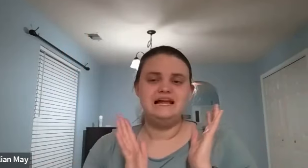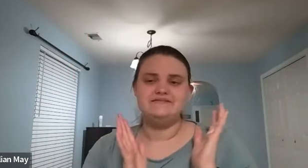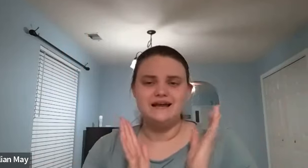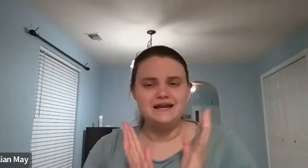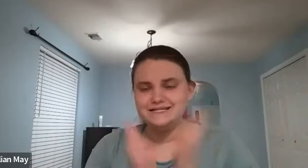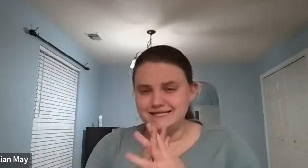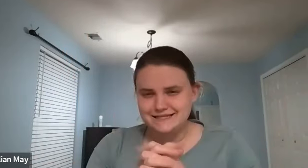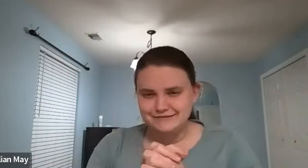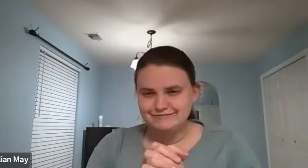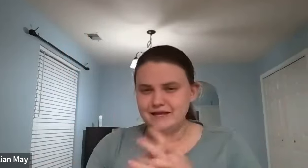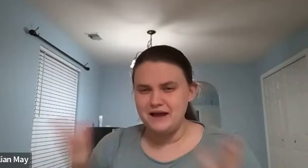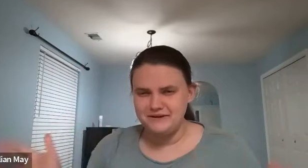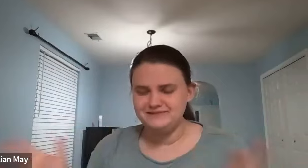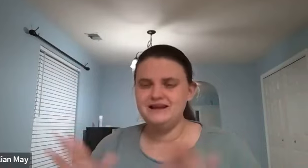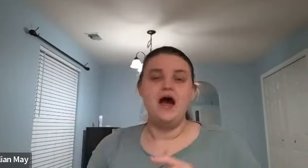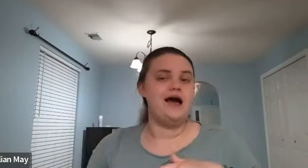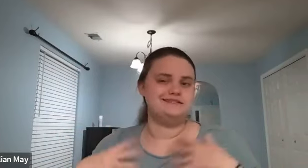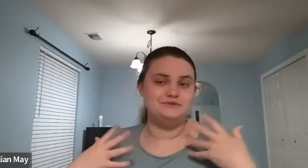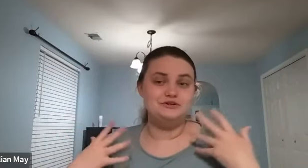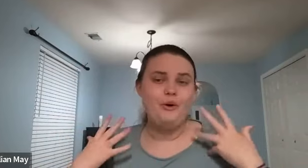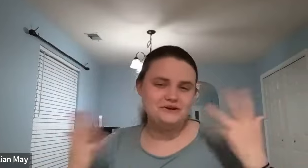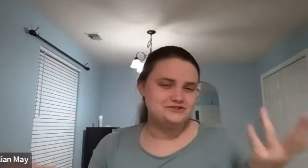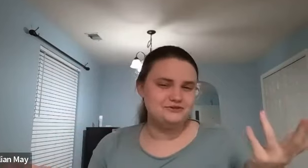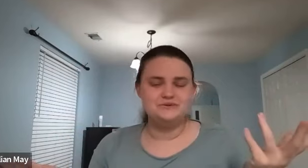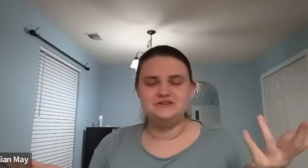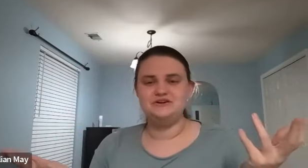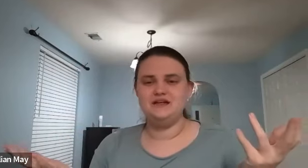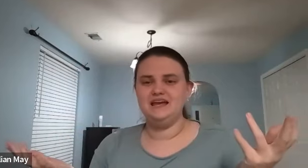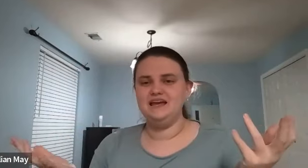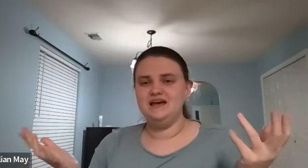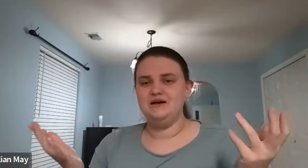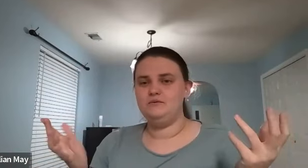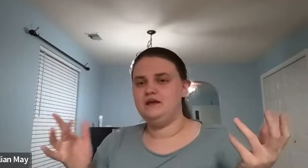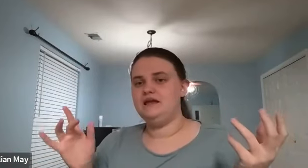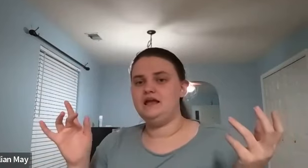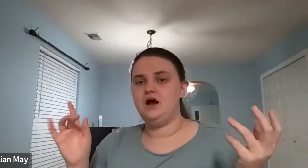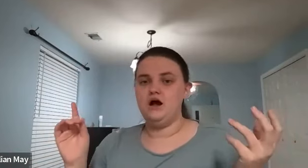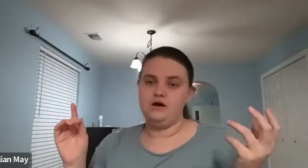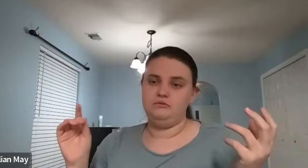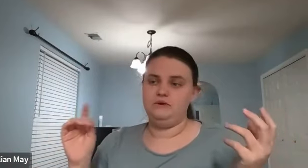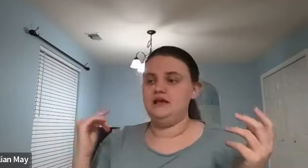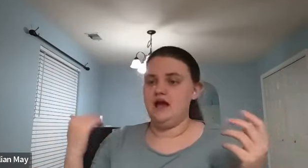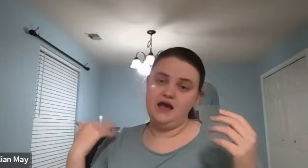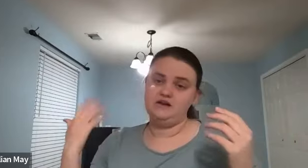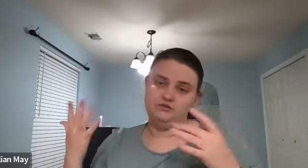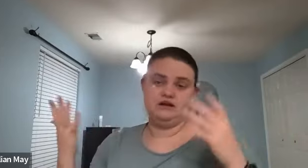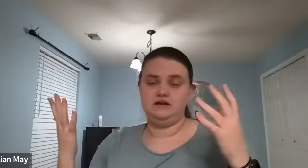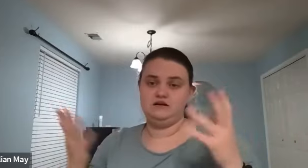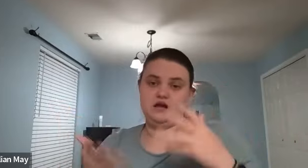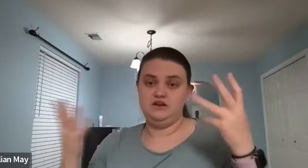And that kind of is a nice thing, in my opinion, as someone who always struggled with, you know, like we had a